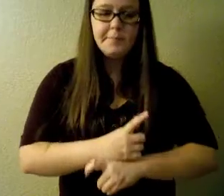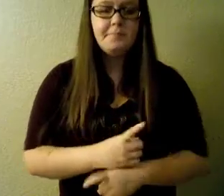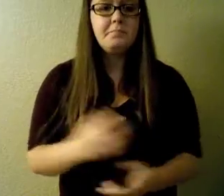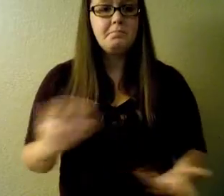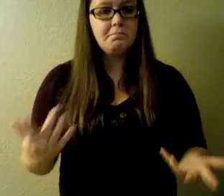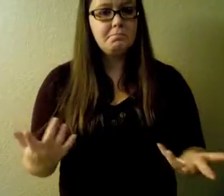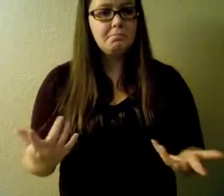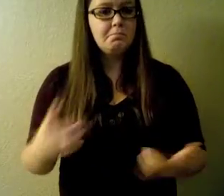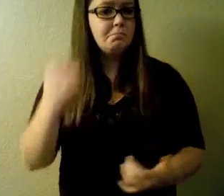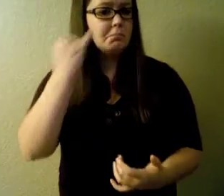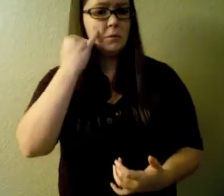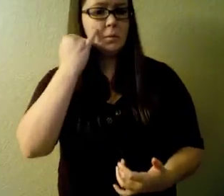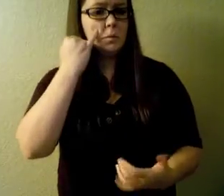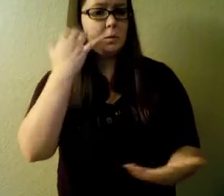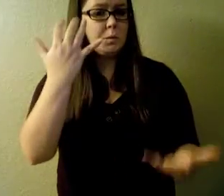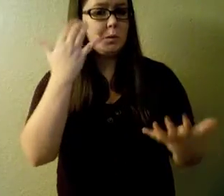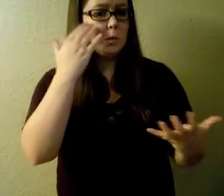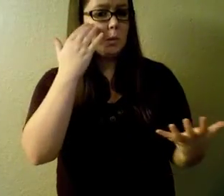38% of